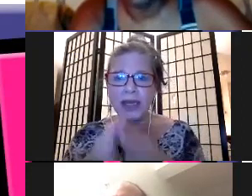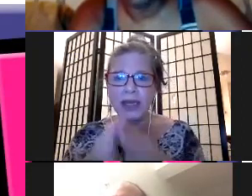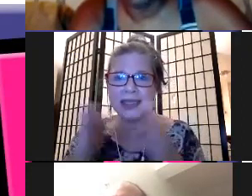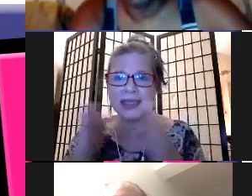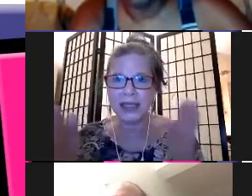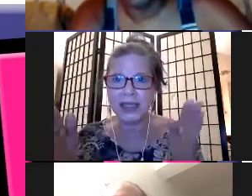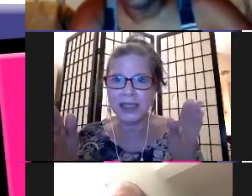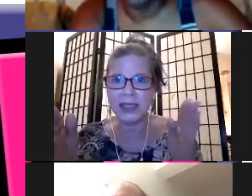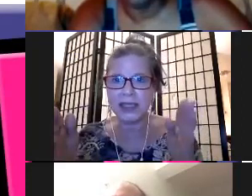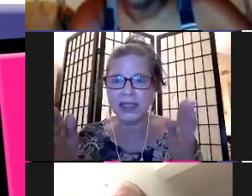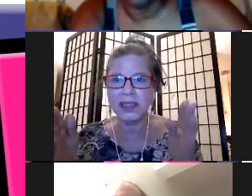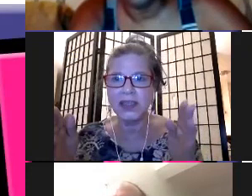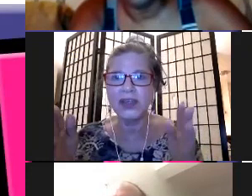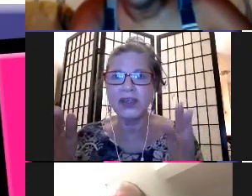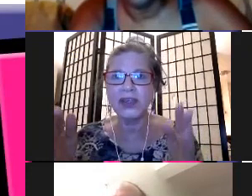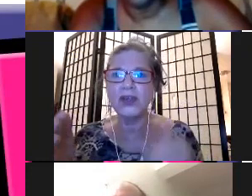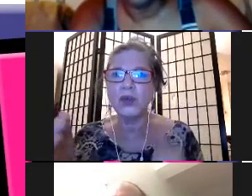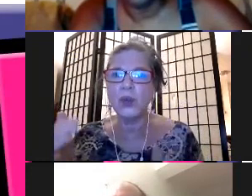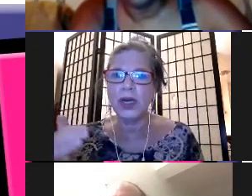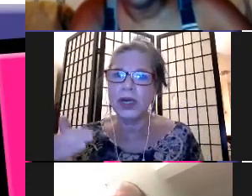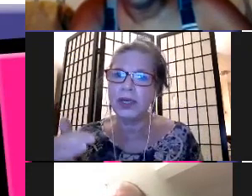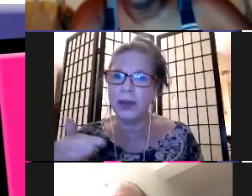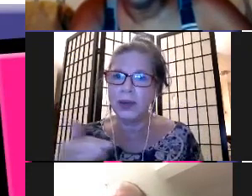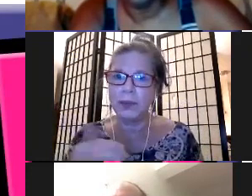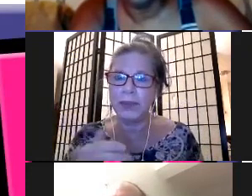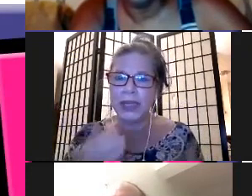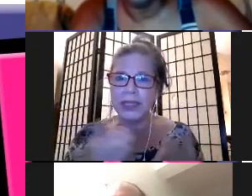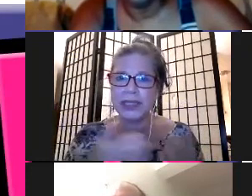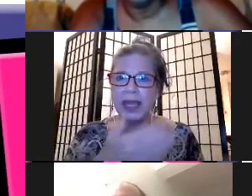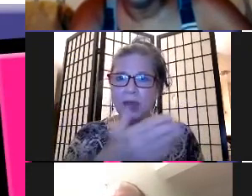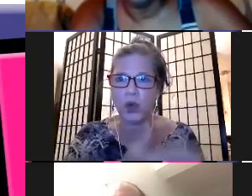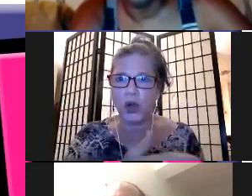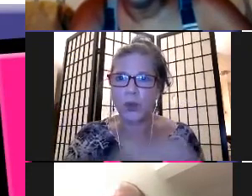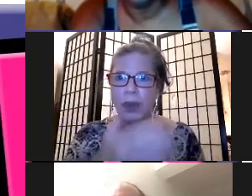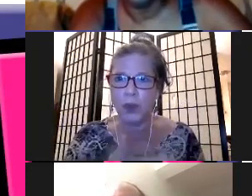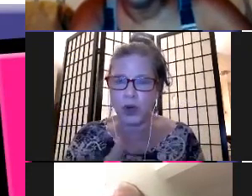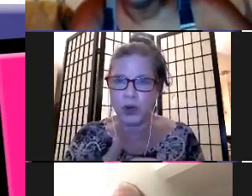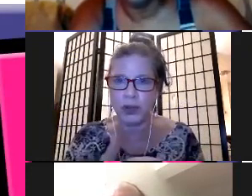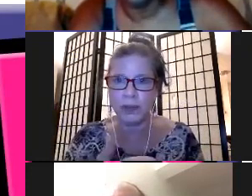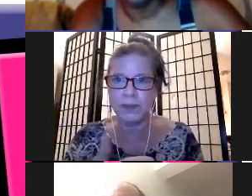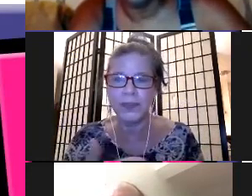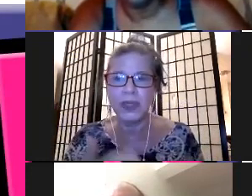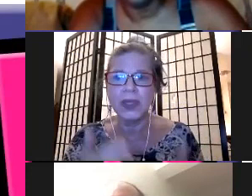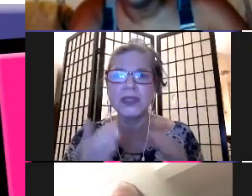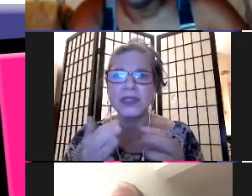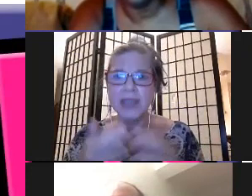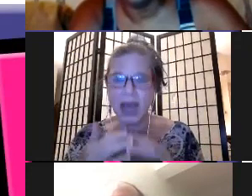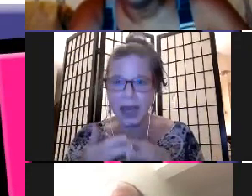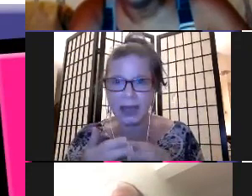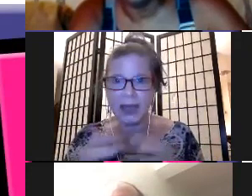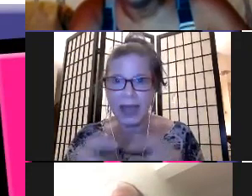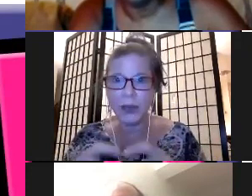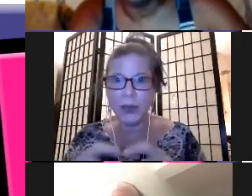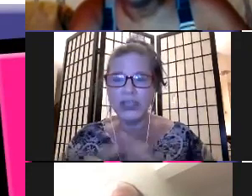writing a sentence, you would be saying word by word.